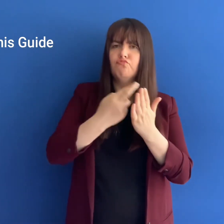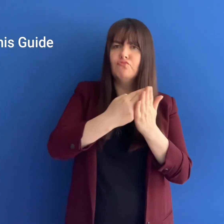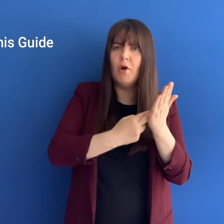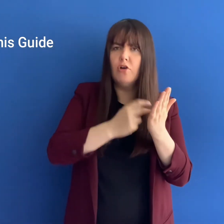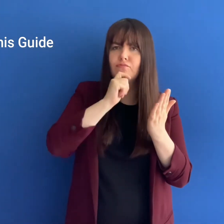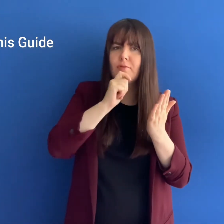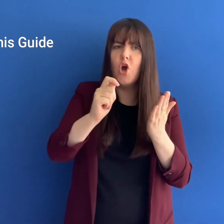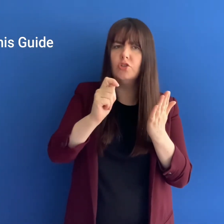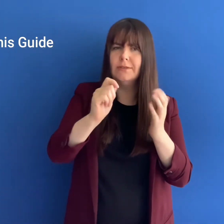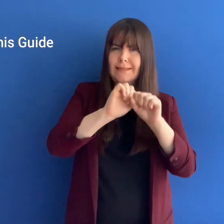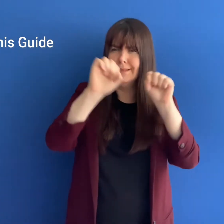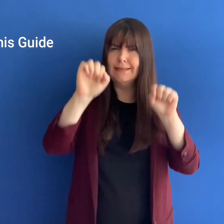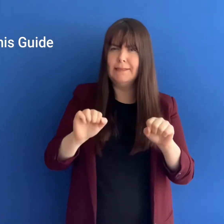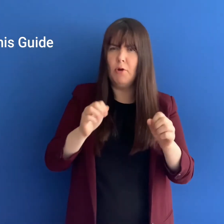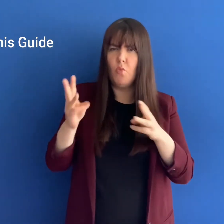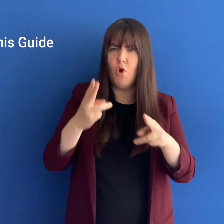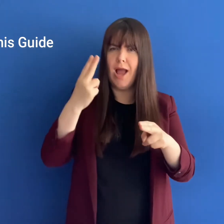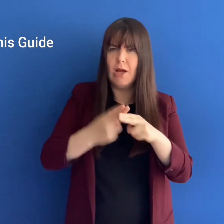how the reporting system works,